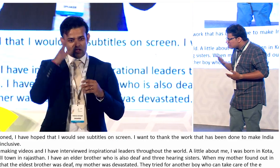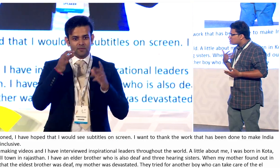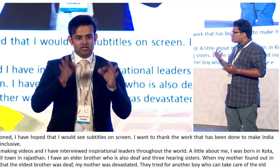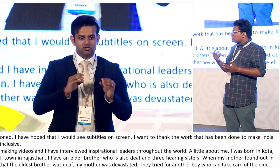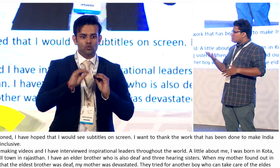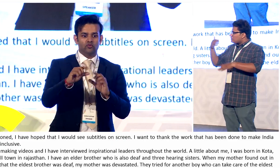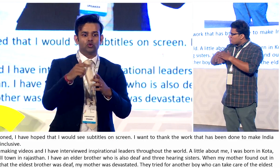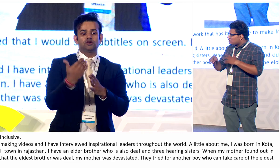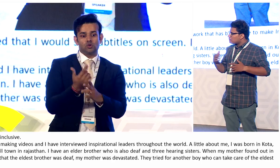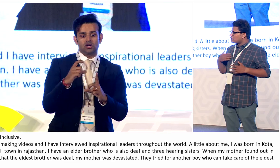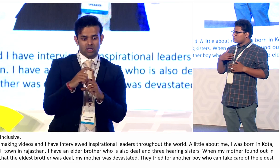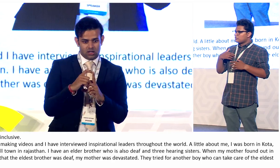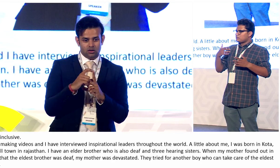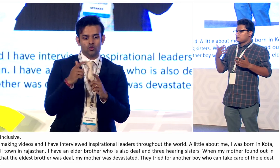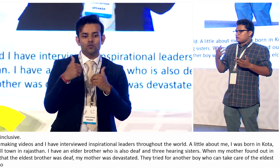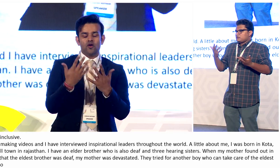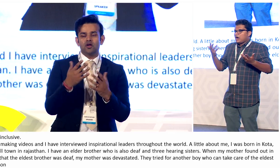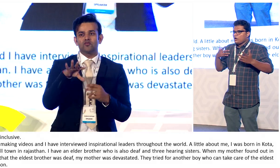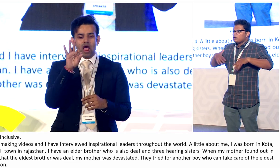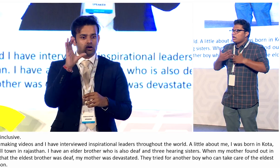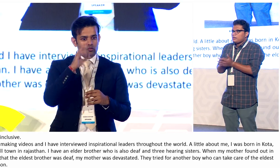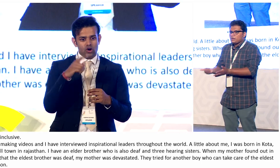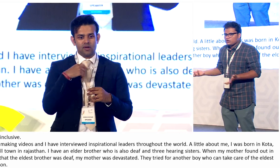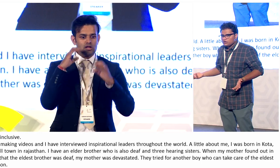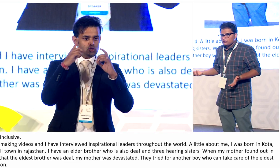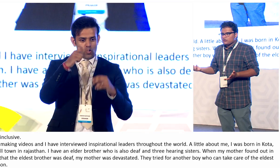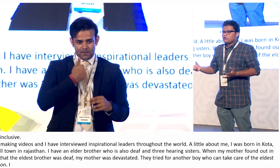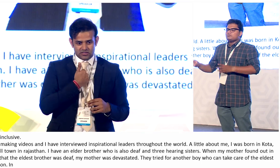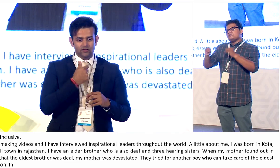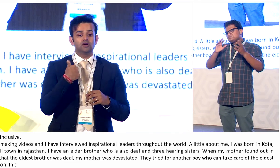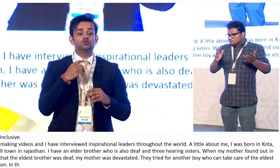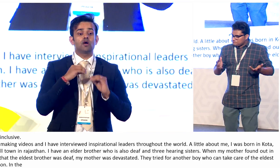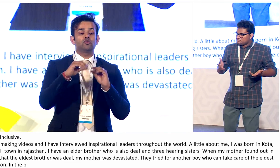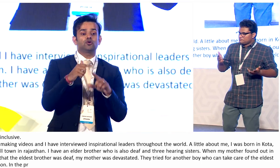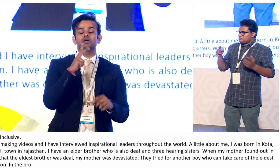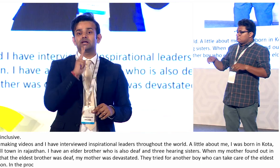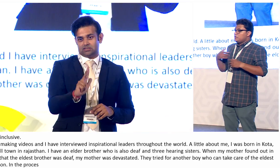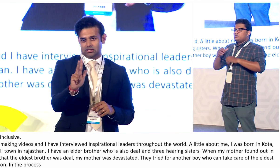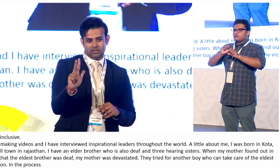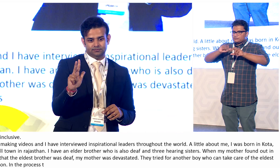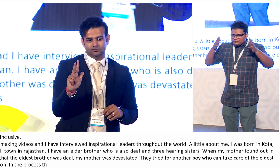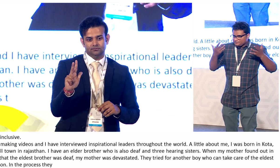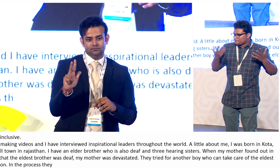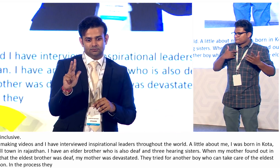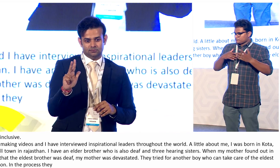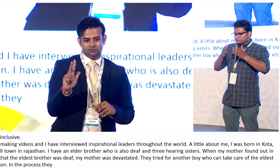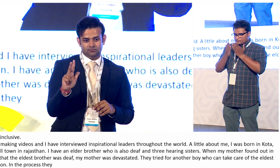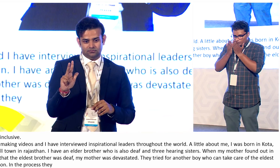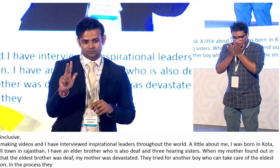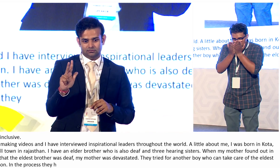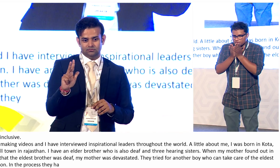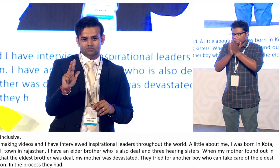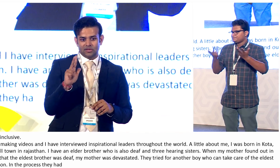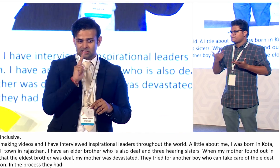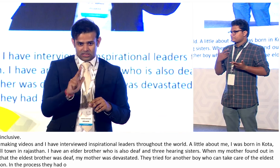in Kota, they decided it was time to move to New Delhi. They wanted to explore better education options for me. We